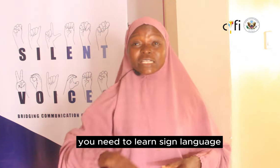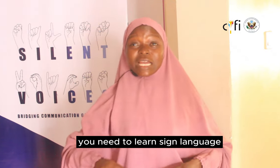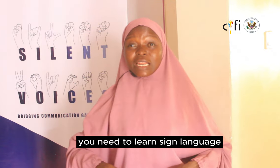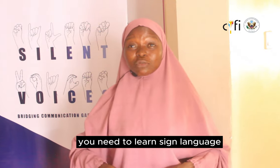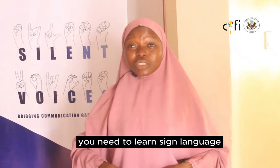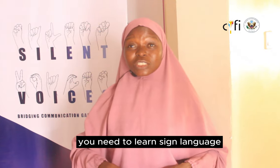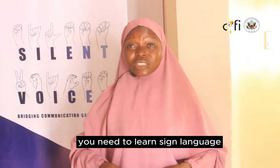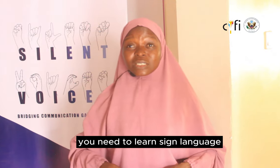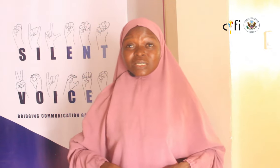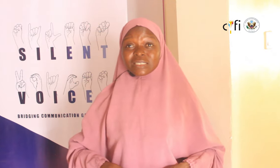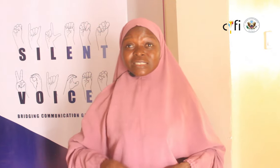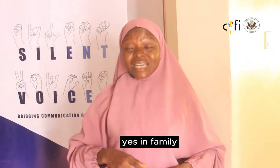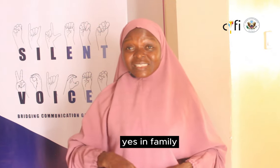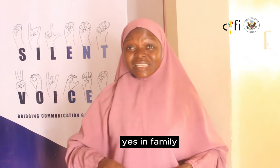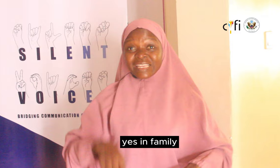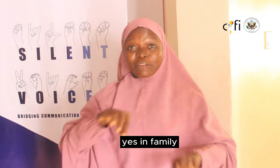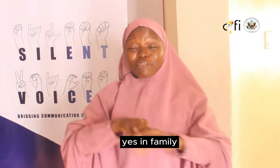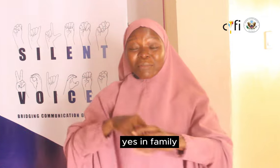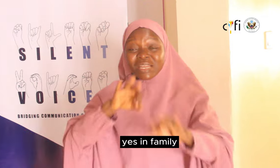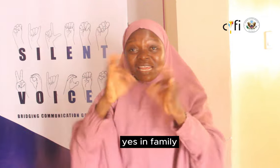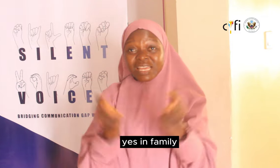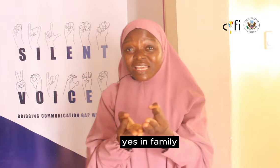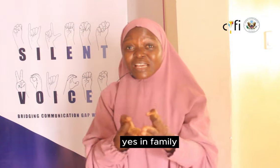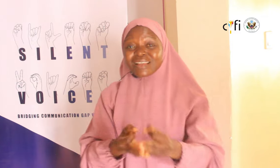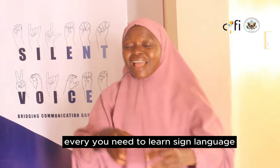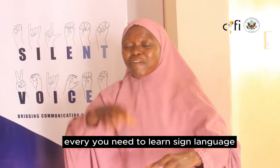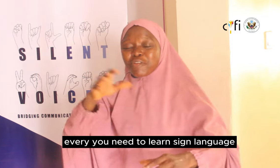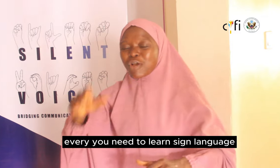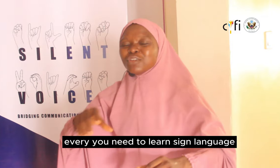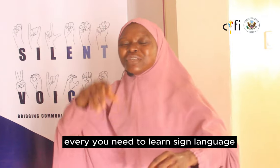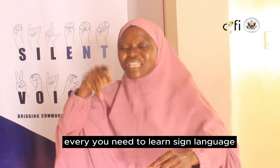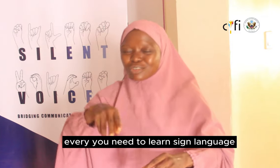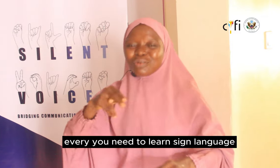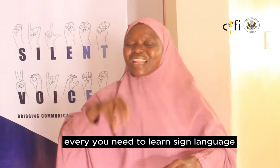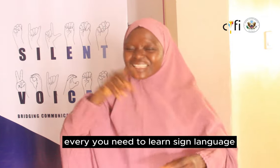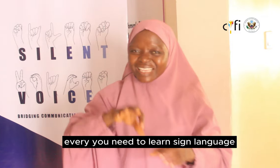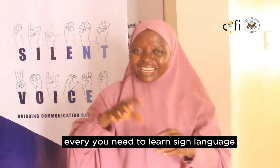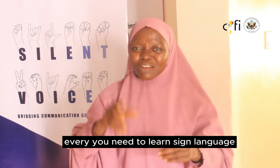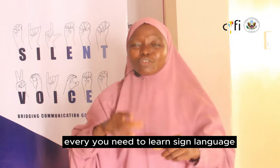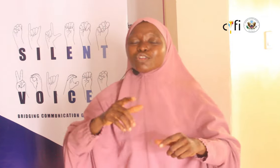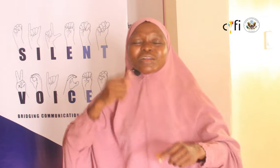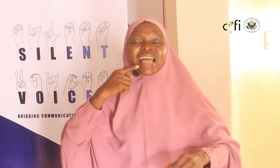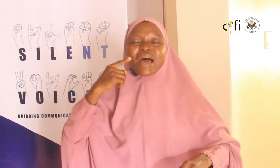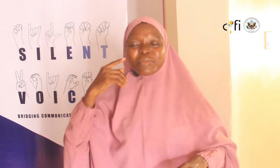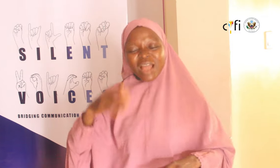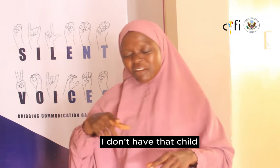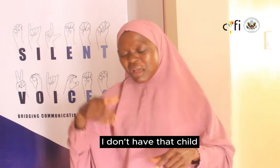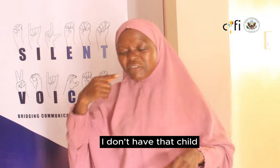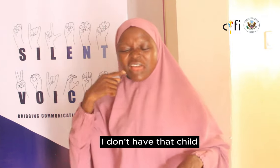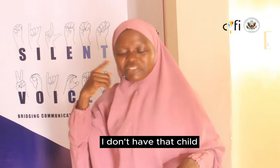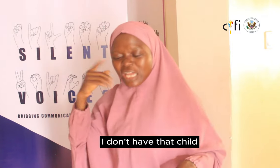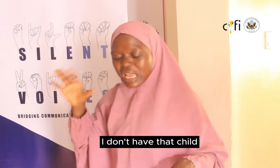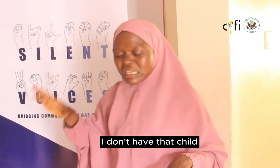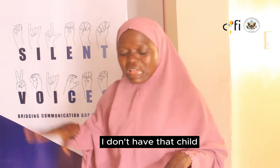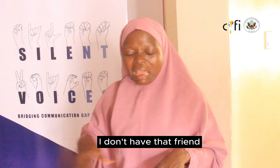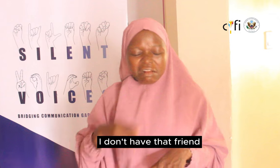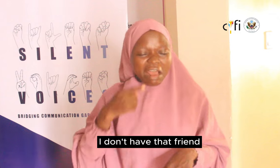sign language. Yes, in family, you need to learn sign language. Not only I don't have deaf child, I don't have